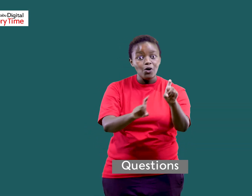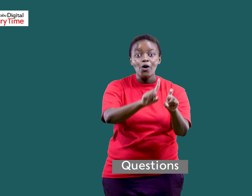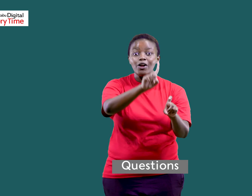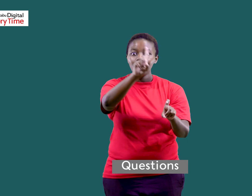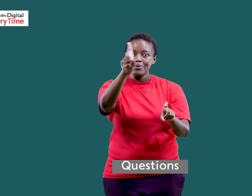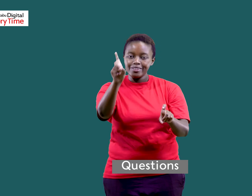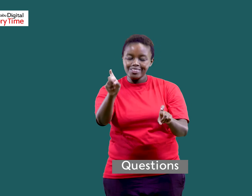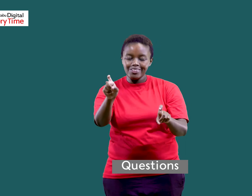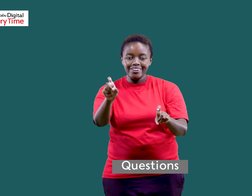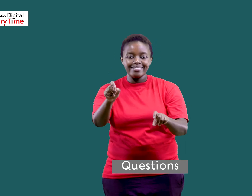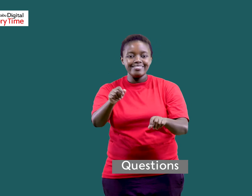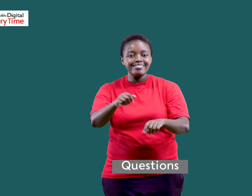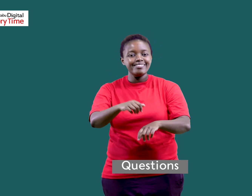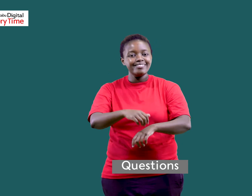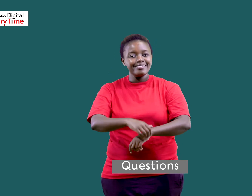Questions.